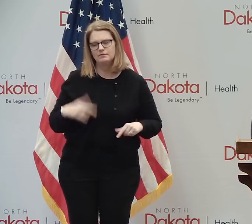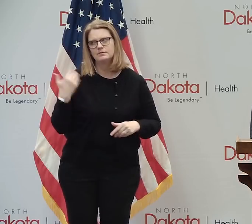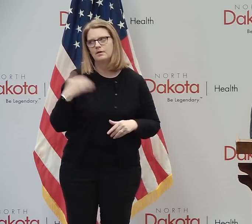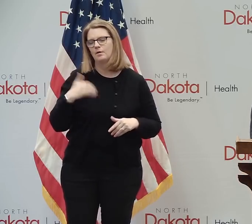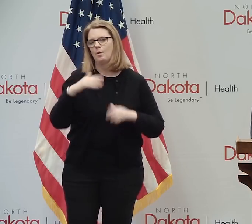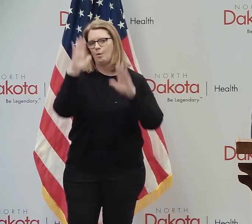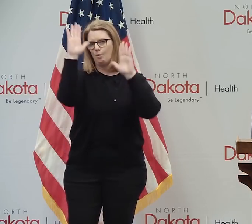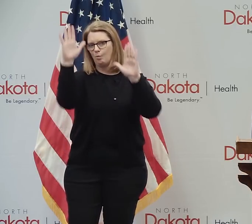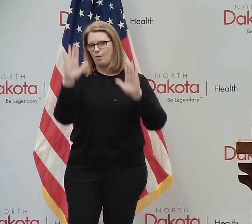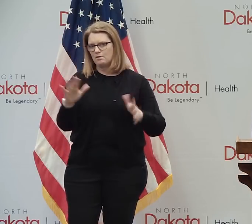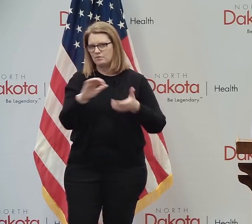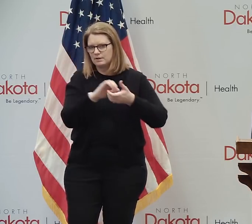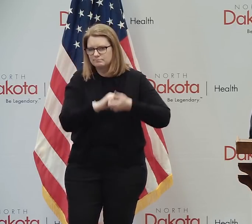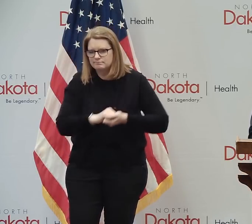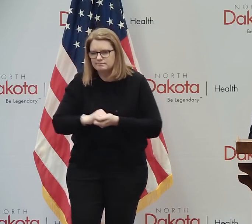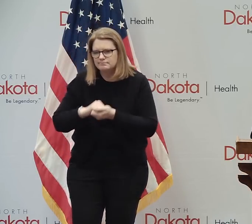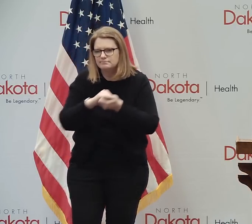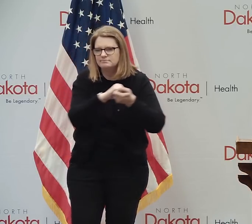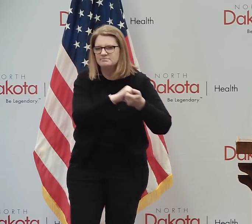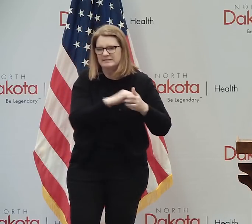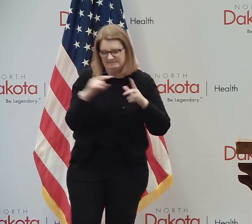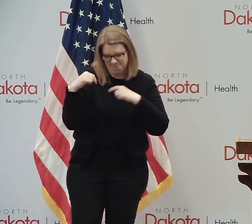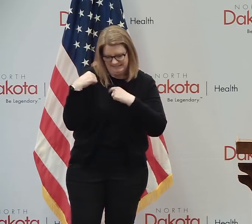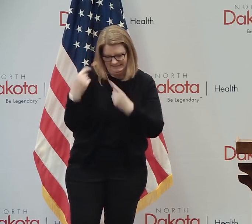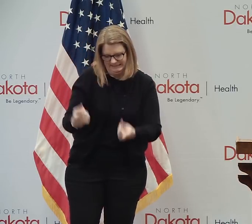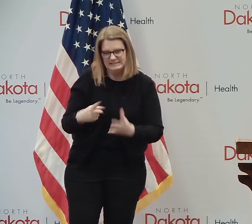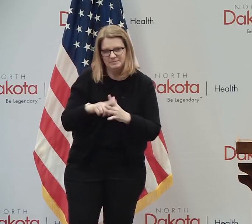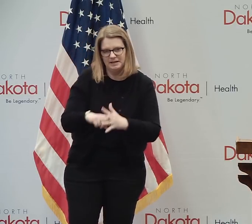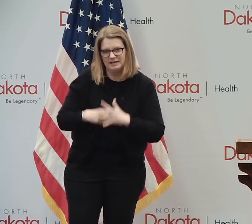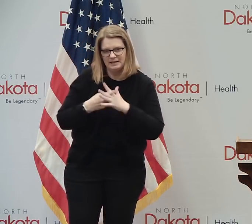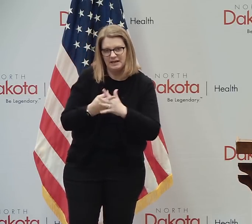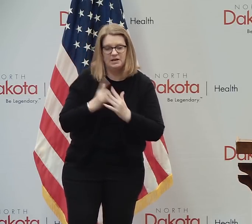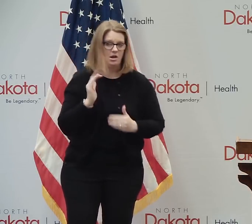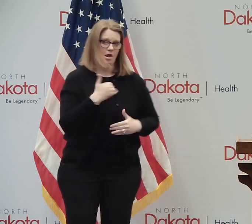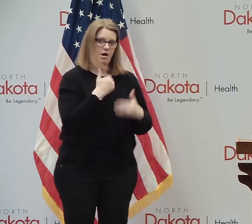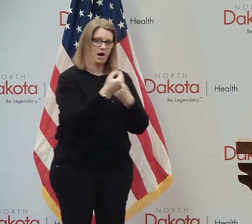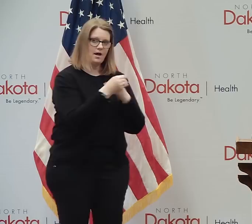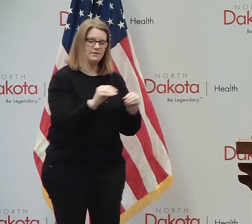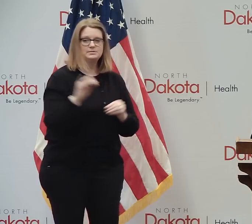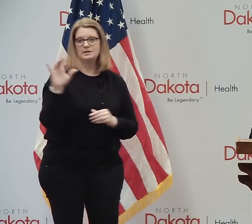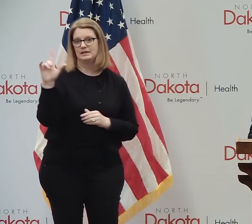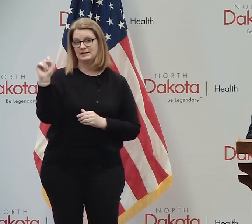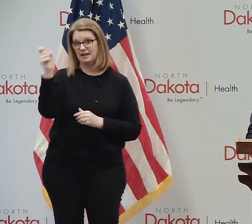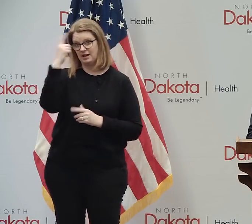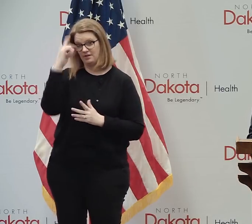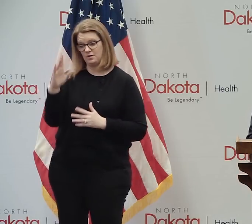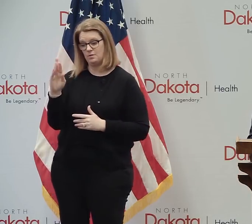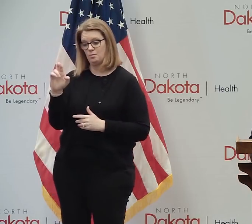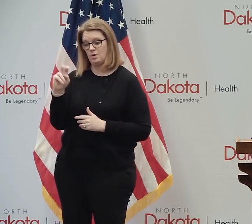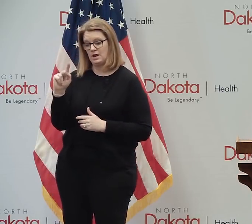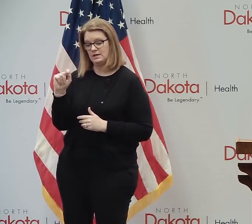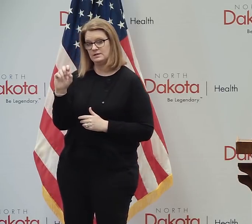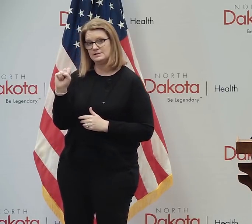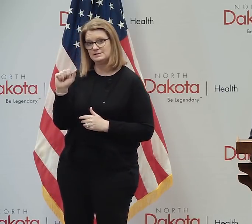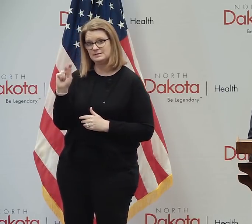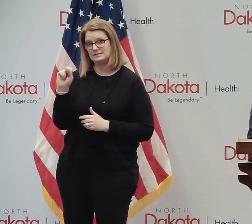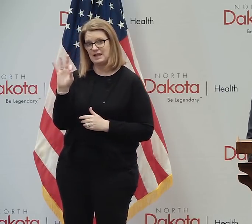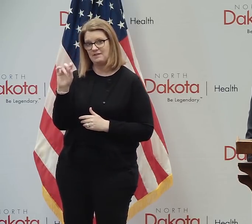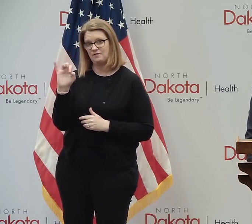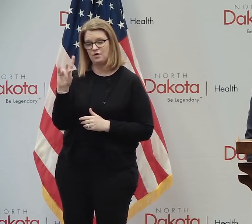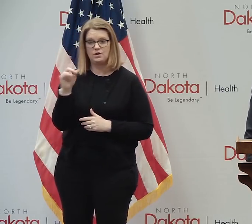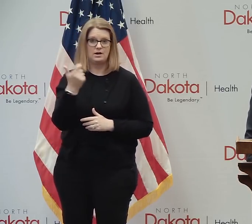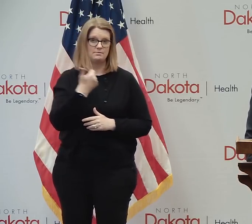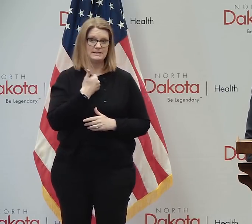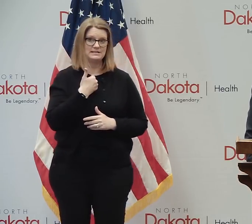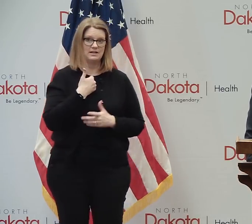collaboration with them throughout this entire event. Our office, between Lieutenant Governor Brent Sanford, myself, and our